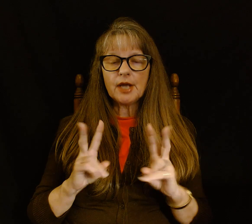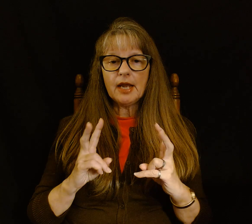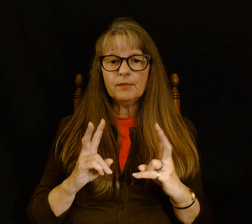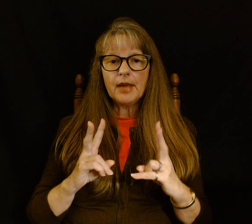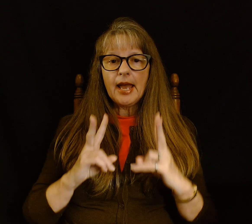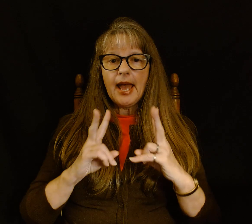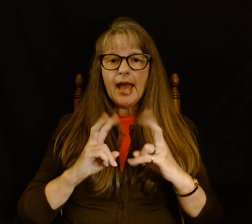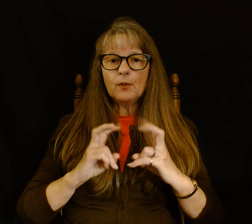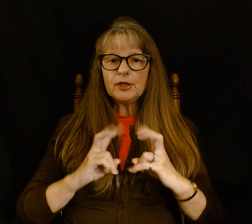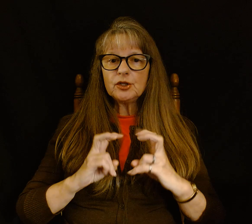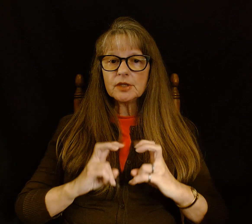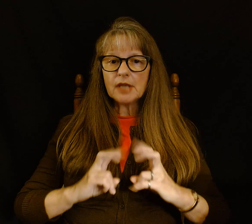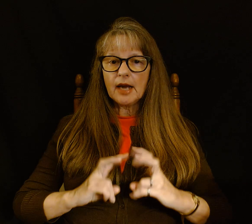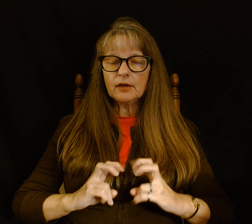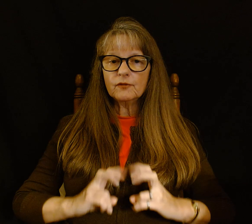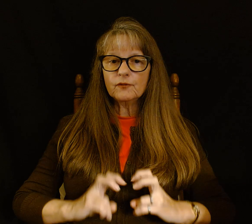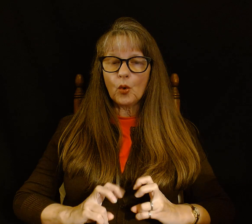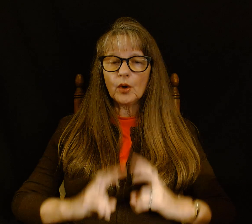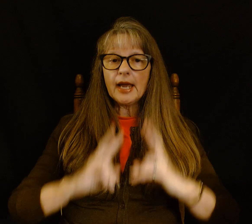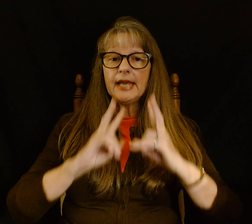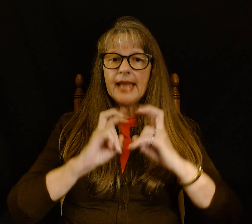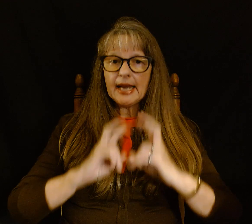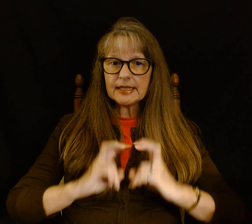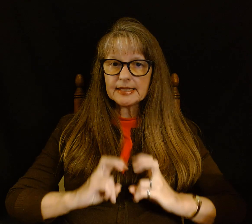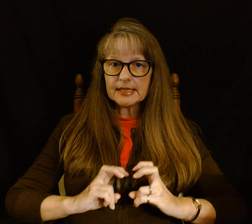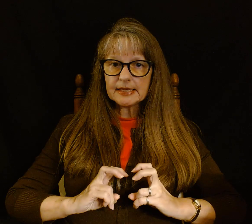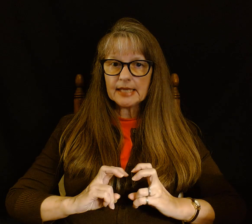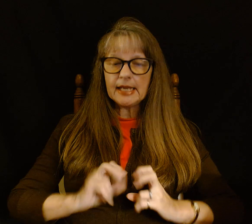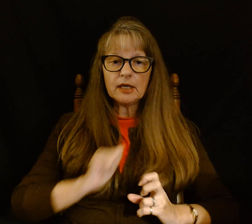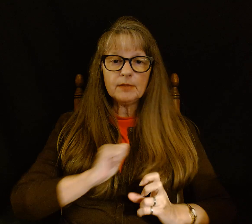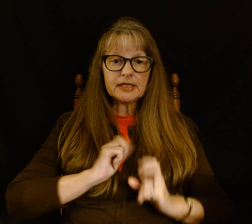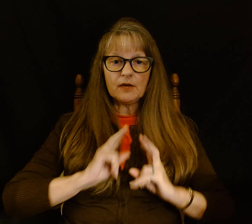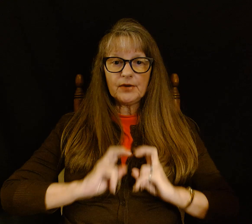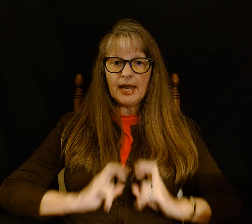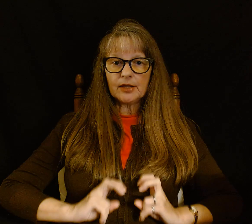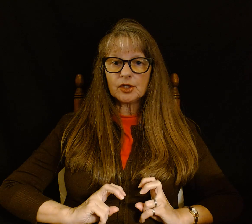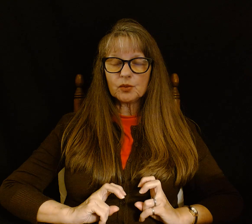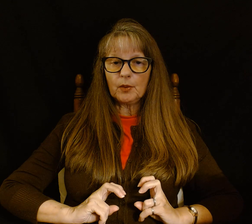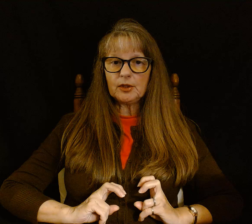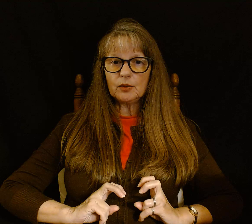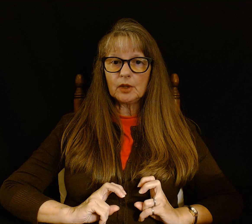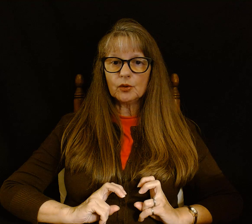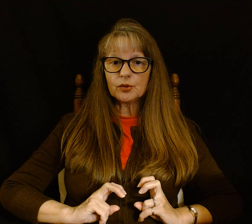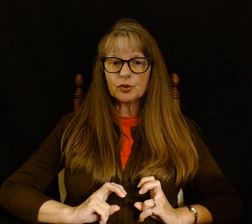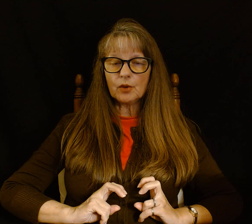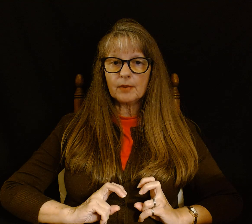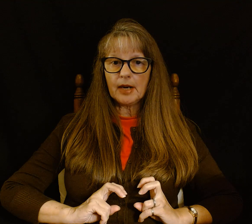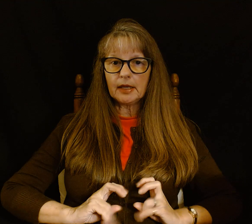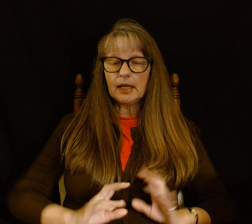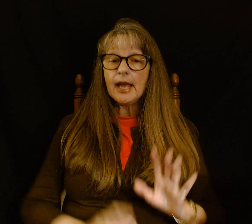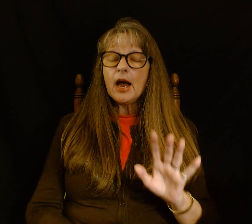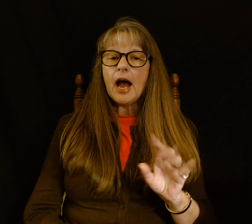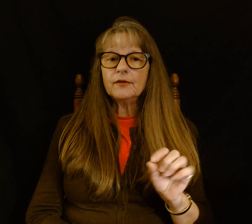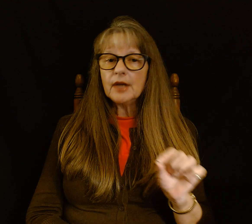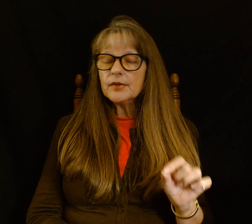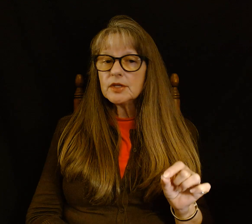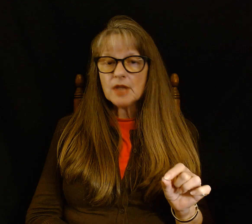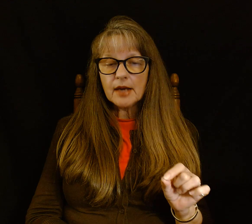shape and we do the sign for analysis. And it could be self-analysis when we do it closer to our body. I've done this sign on